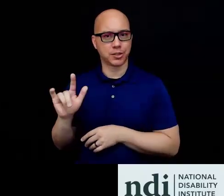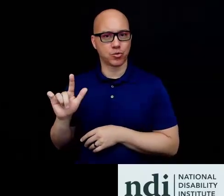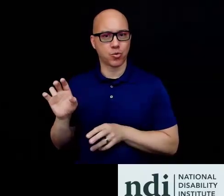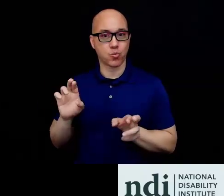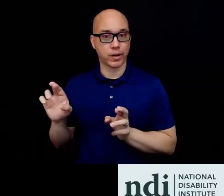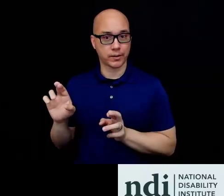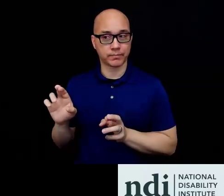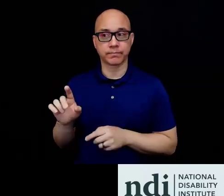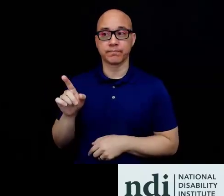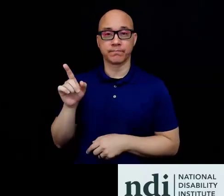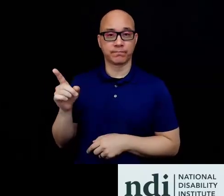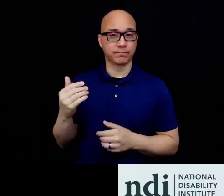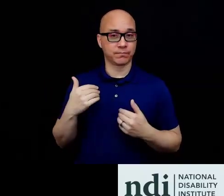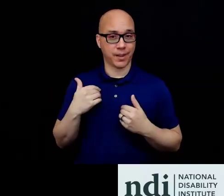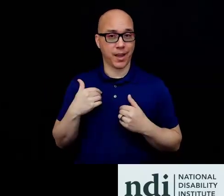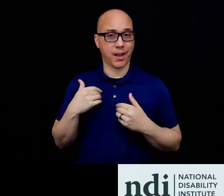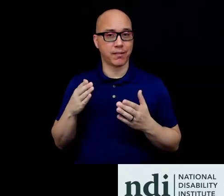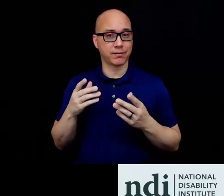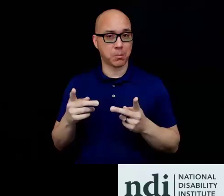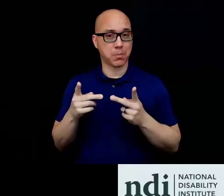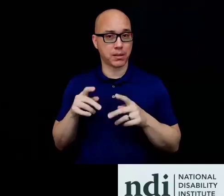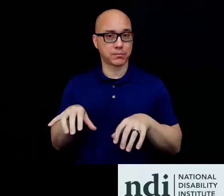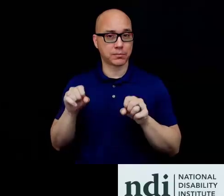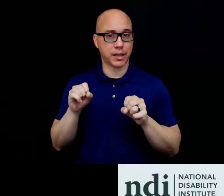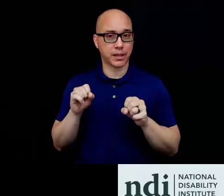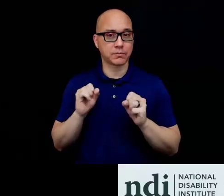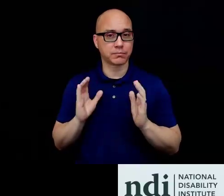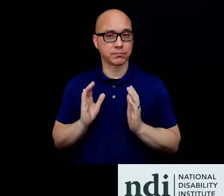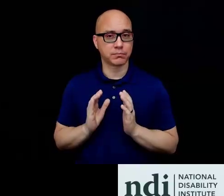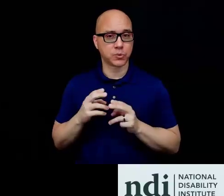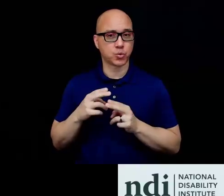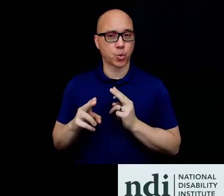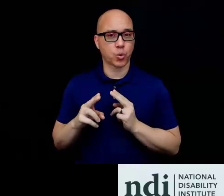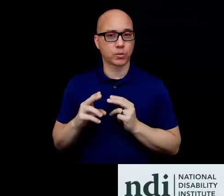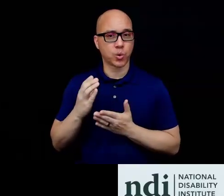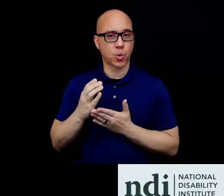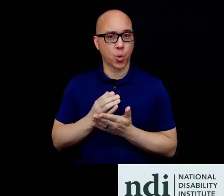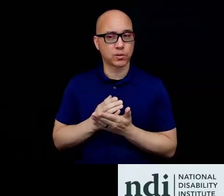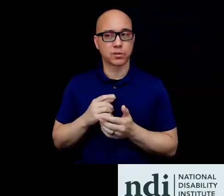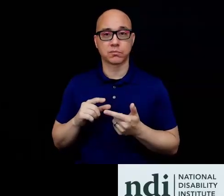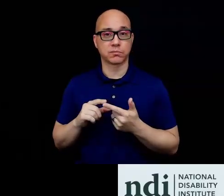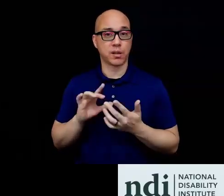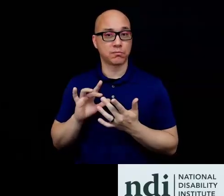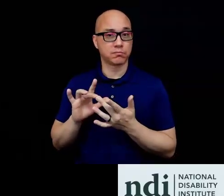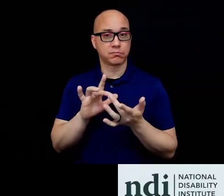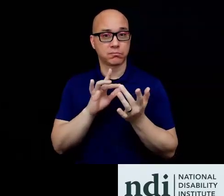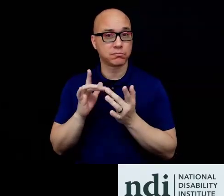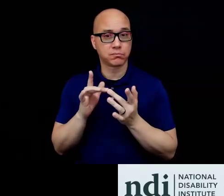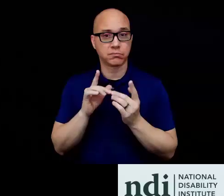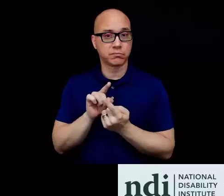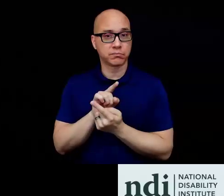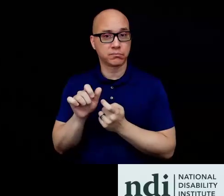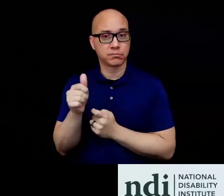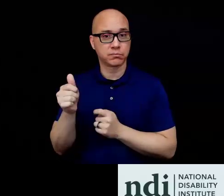to take micro learning modules, live events. You have the opportunity to network with other small business